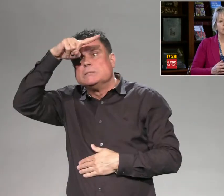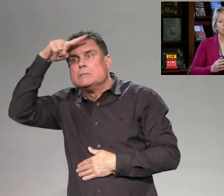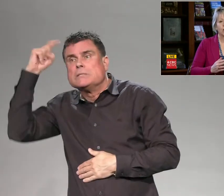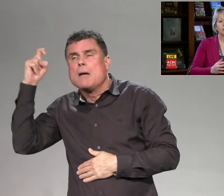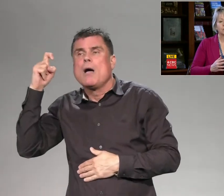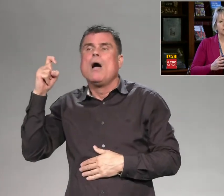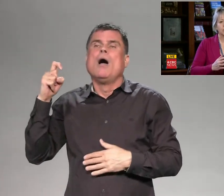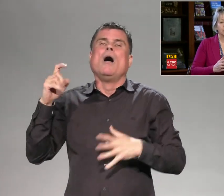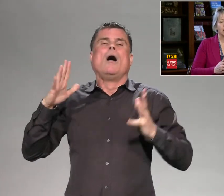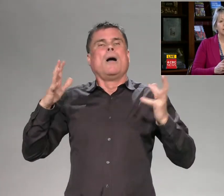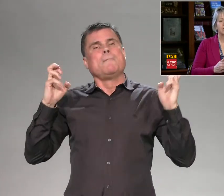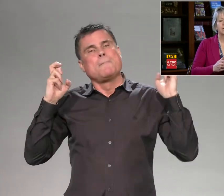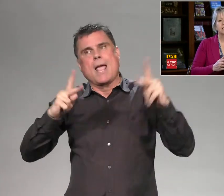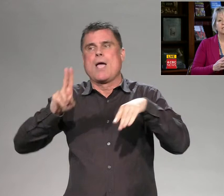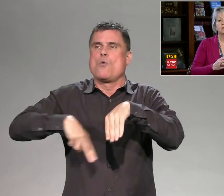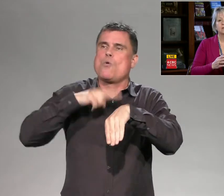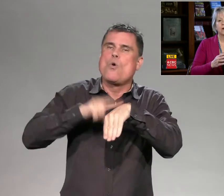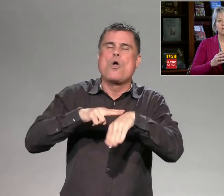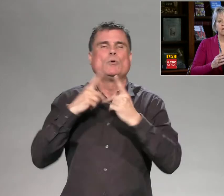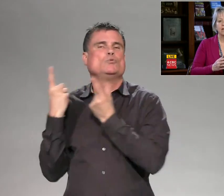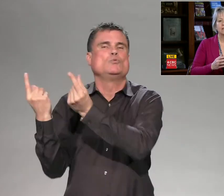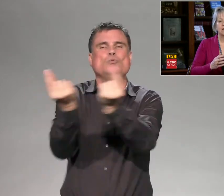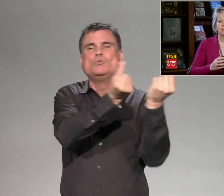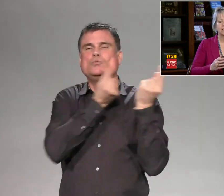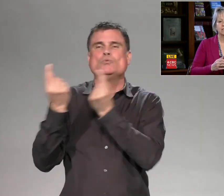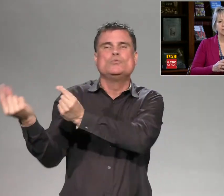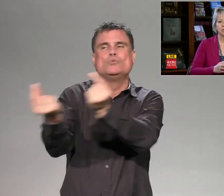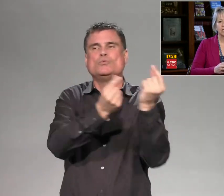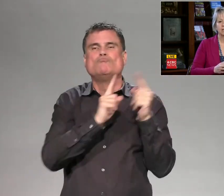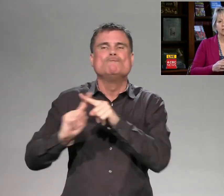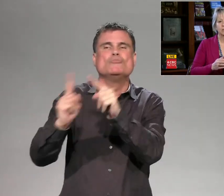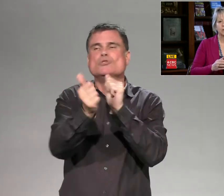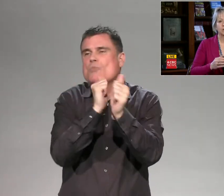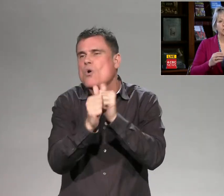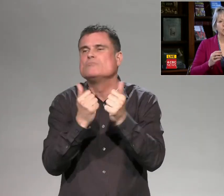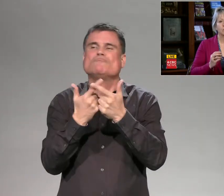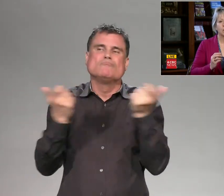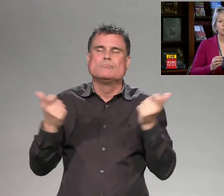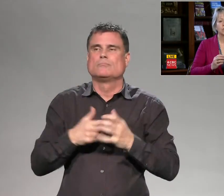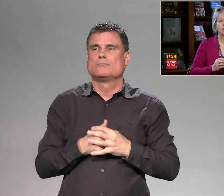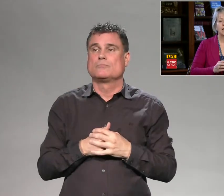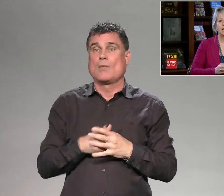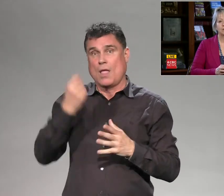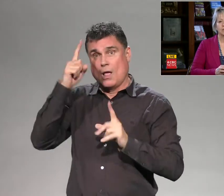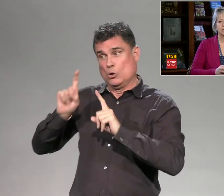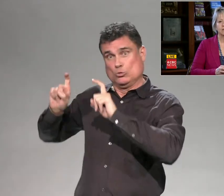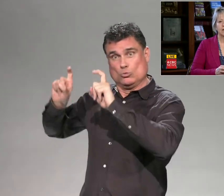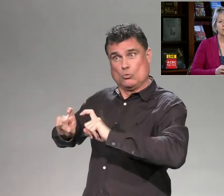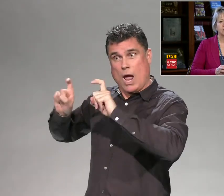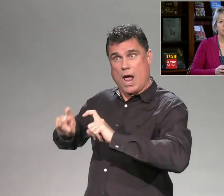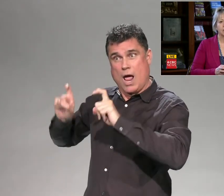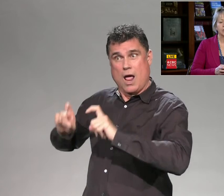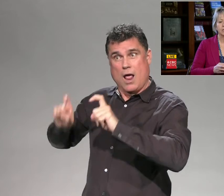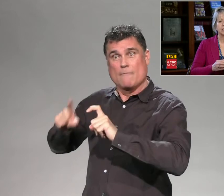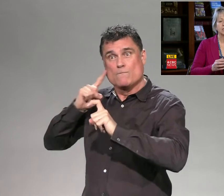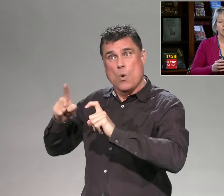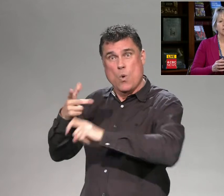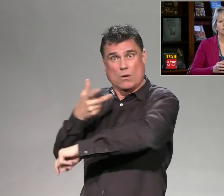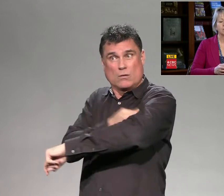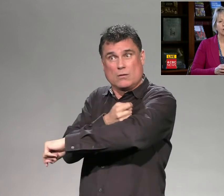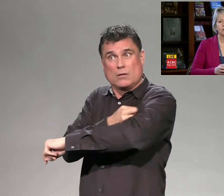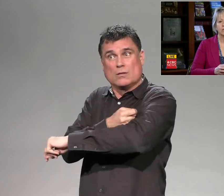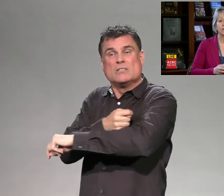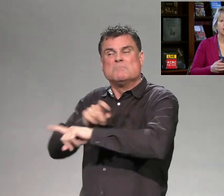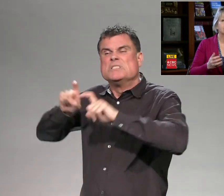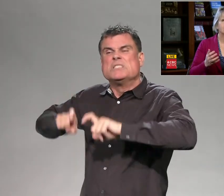the clinical trials were designed to find a vaccine to protect those people who were most at risk of having severe illness and